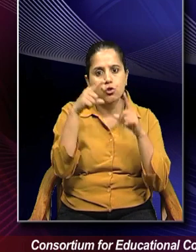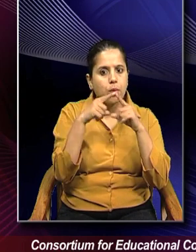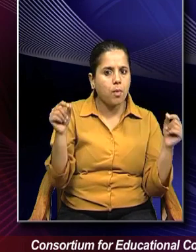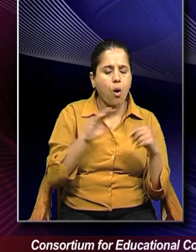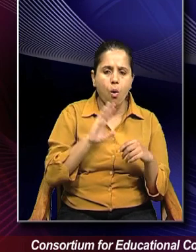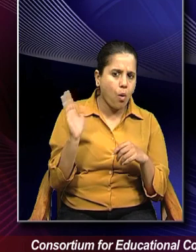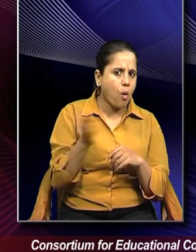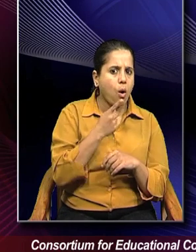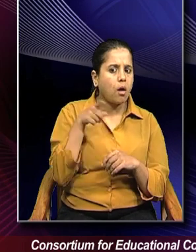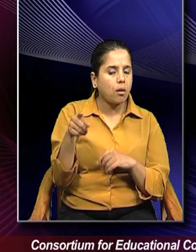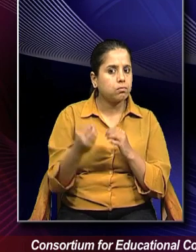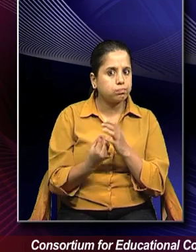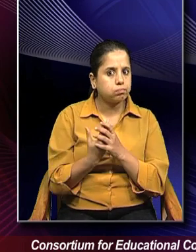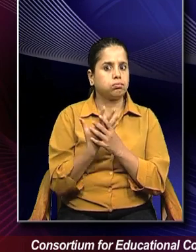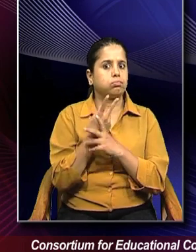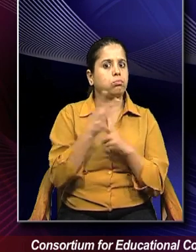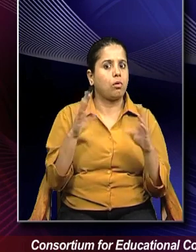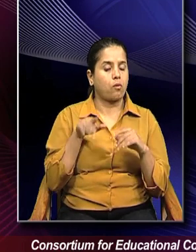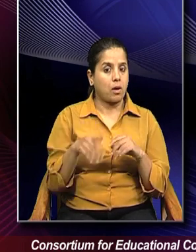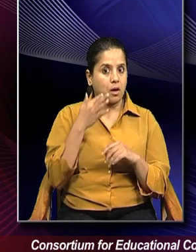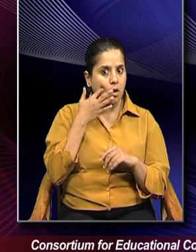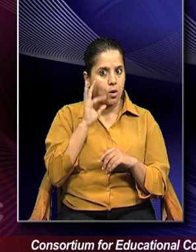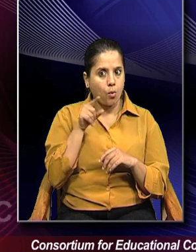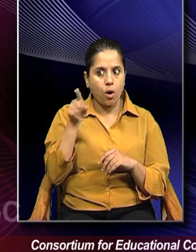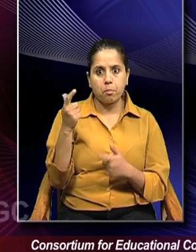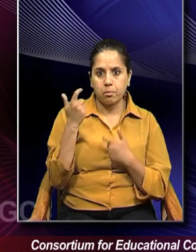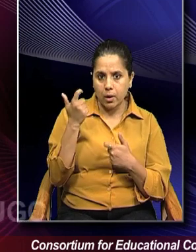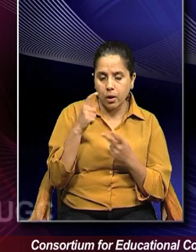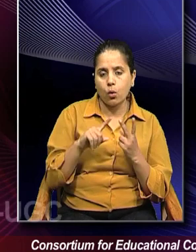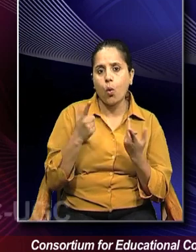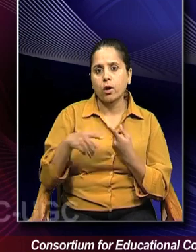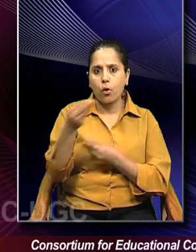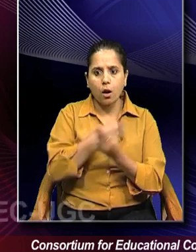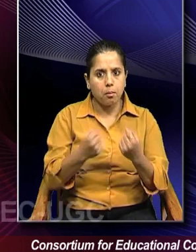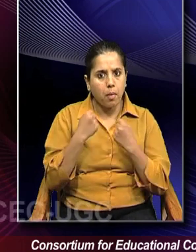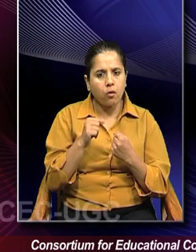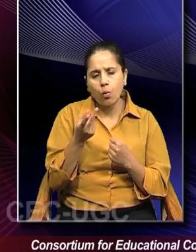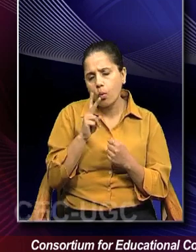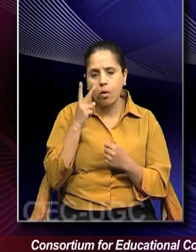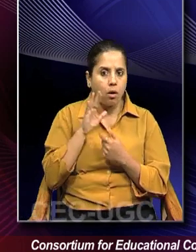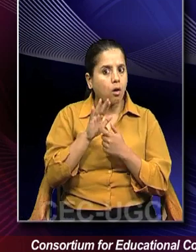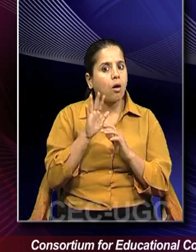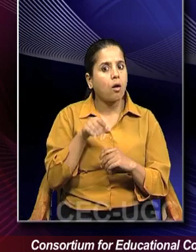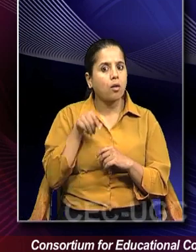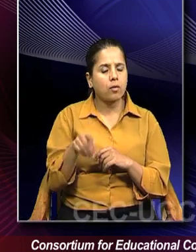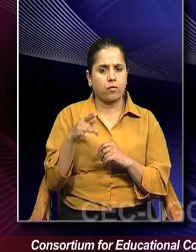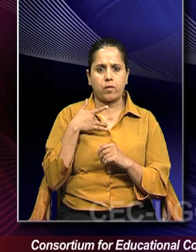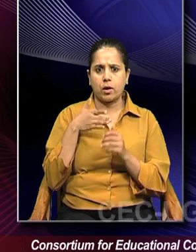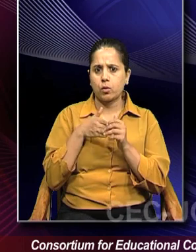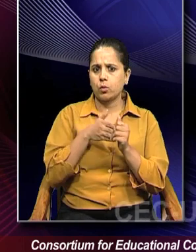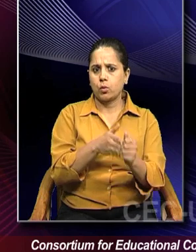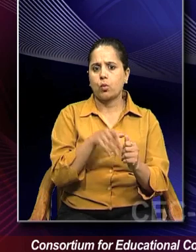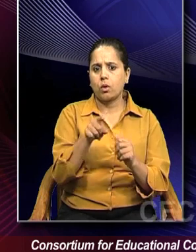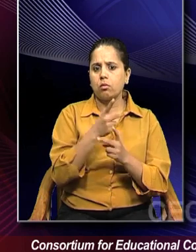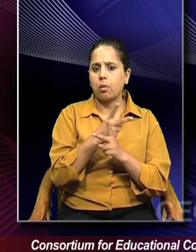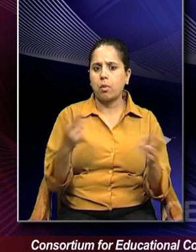all have emerged either as important military or economic power, leading to a type of